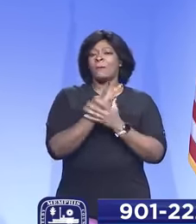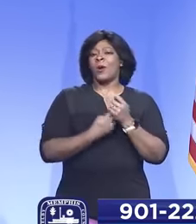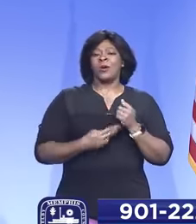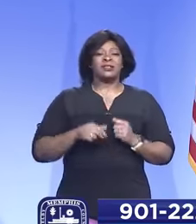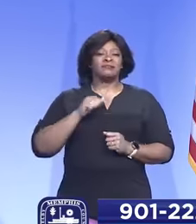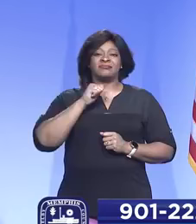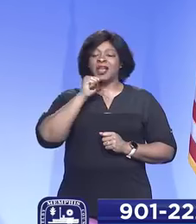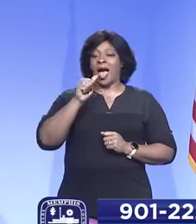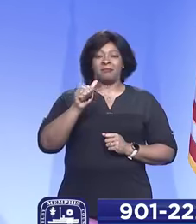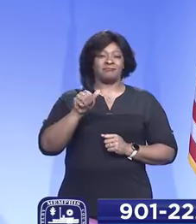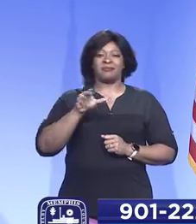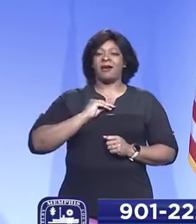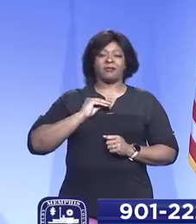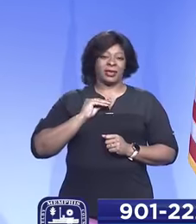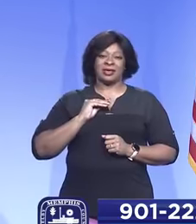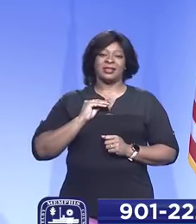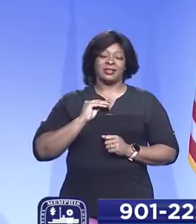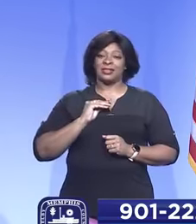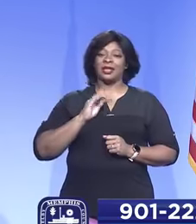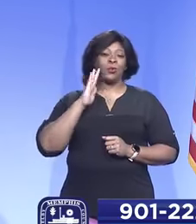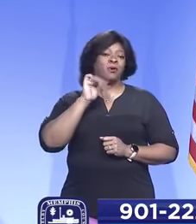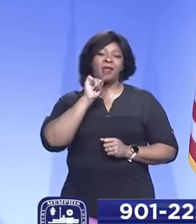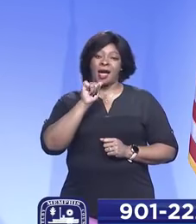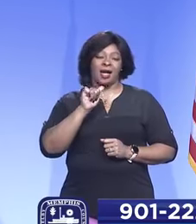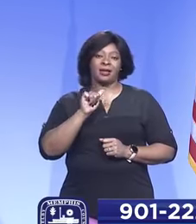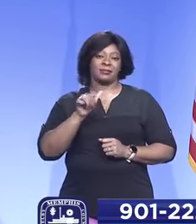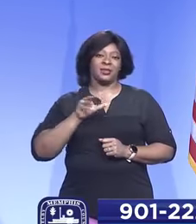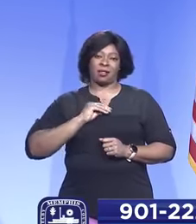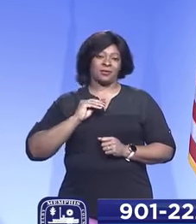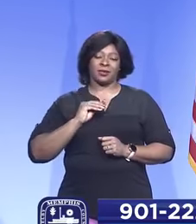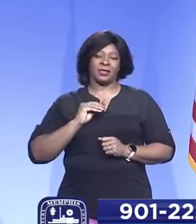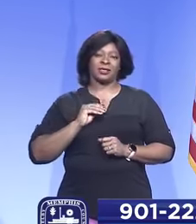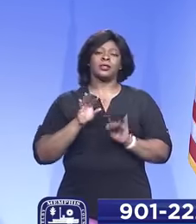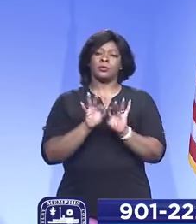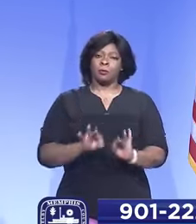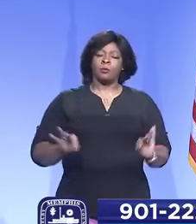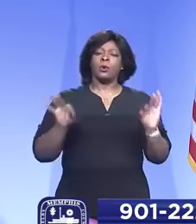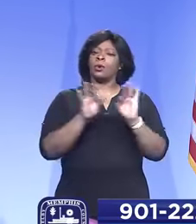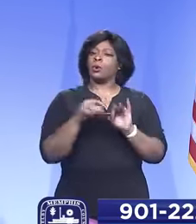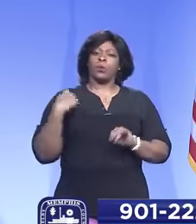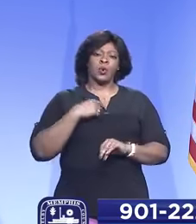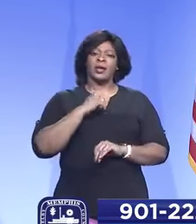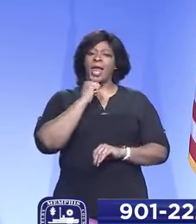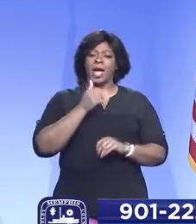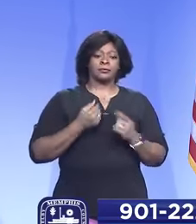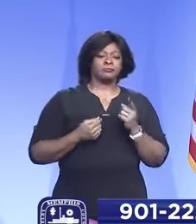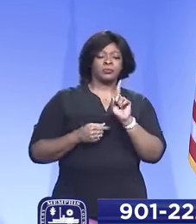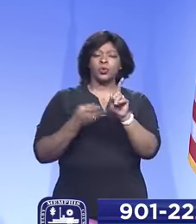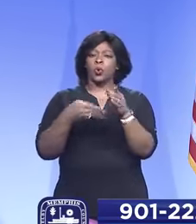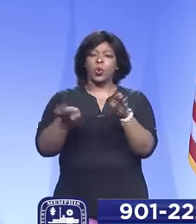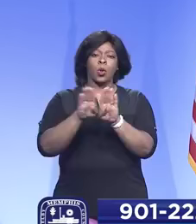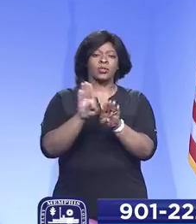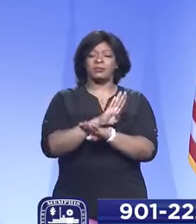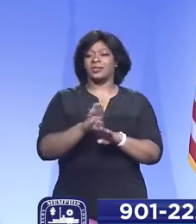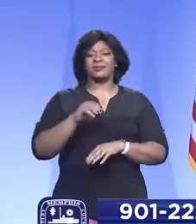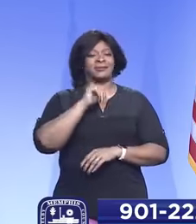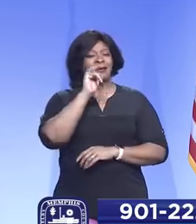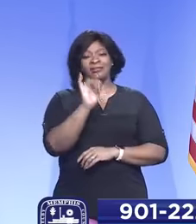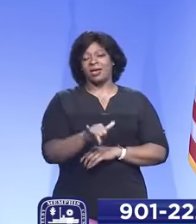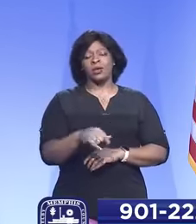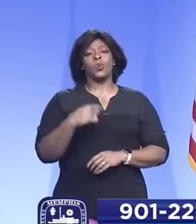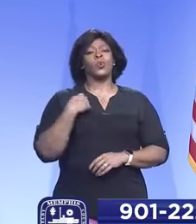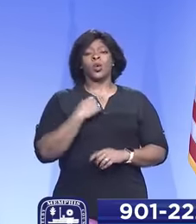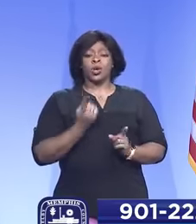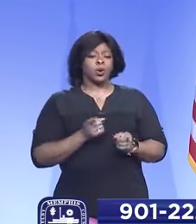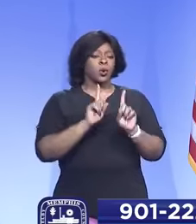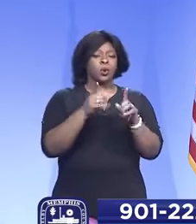not tolerated and will not be tolerated. It's very important that we're not out to just close businesses. We're